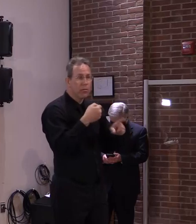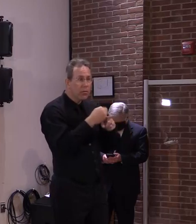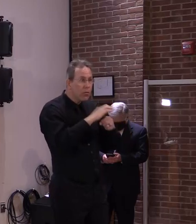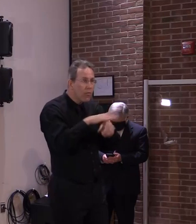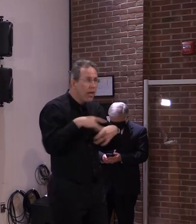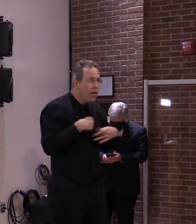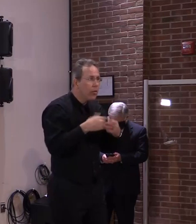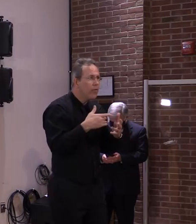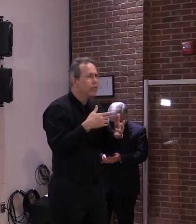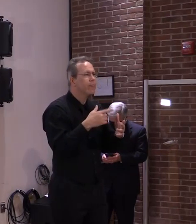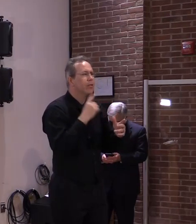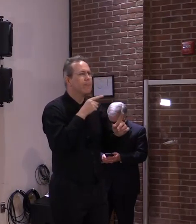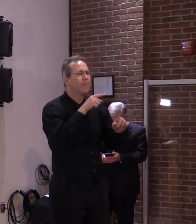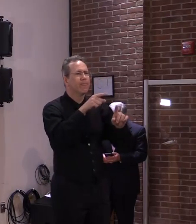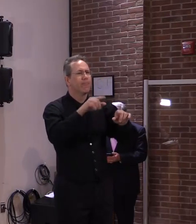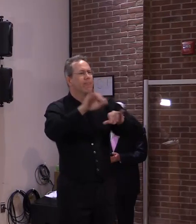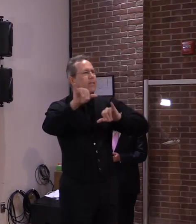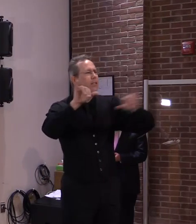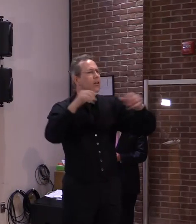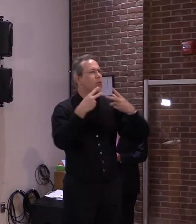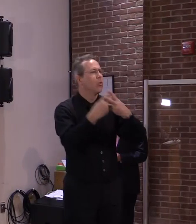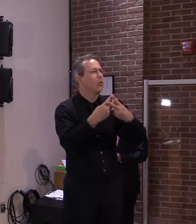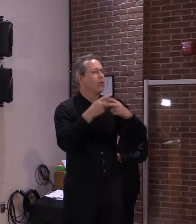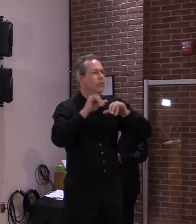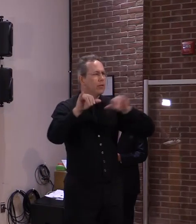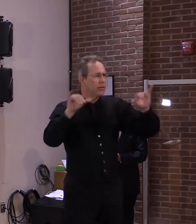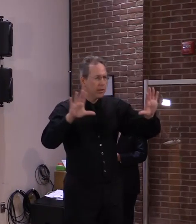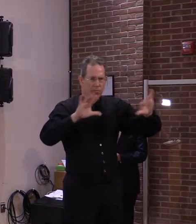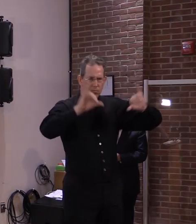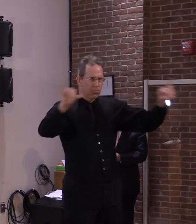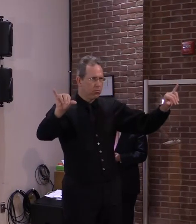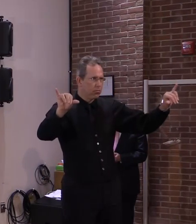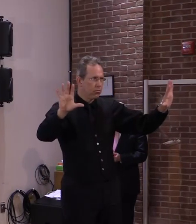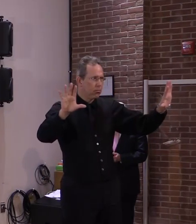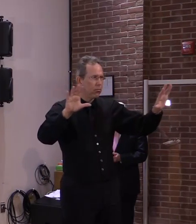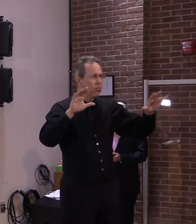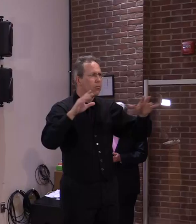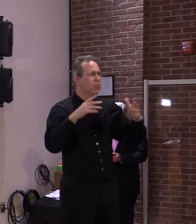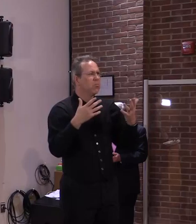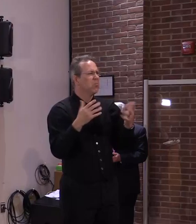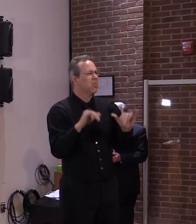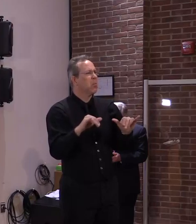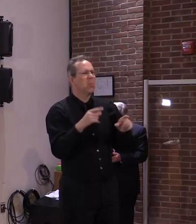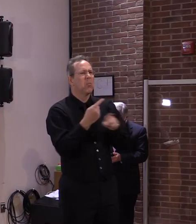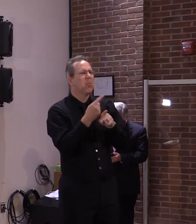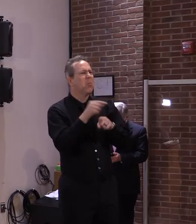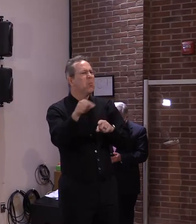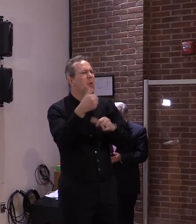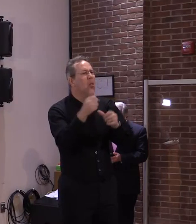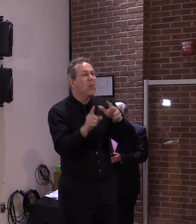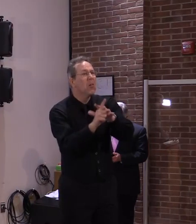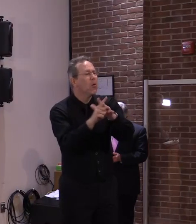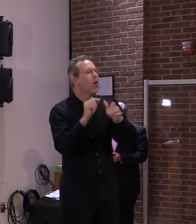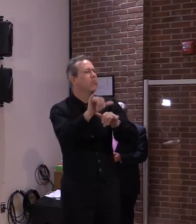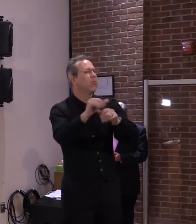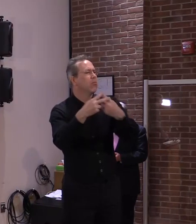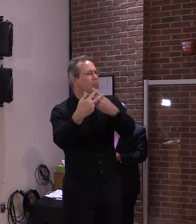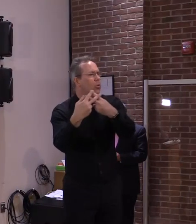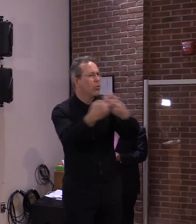So it's pretty straightforward containment strategy and use of important public health